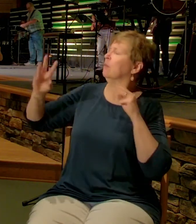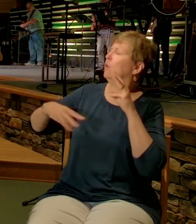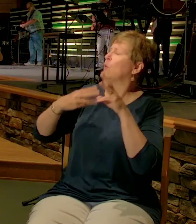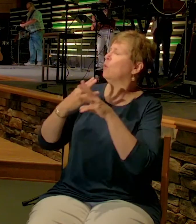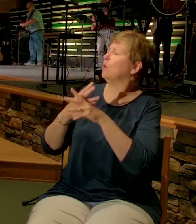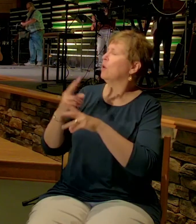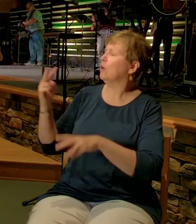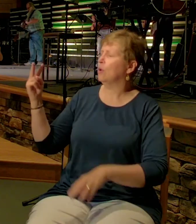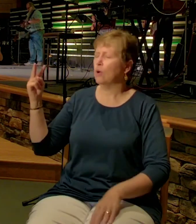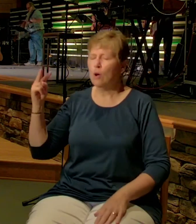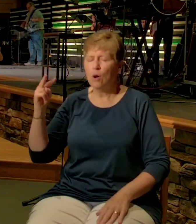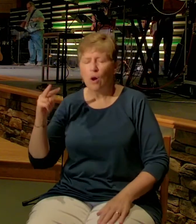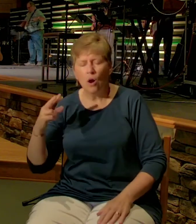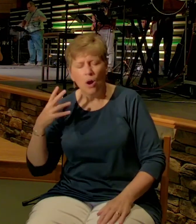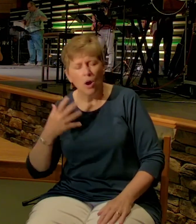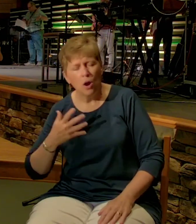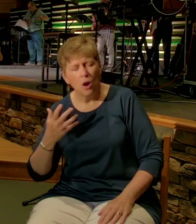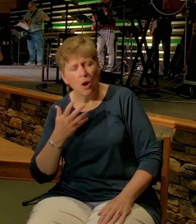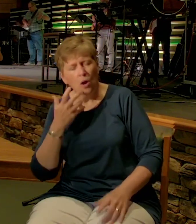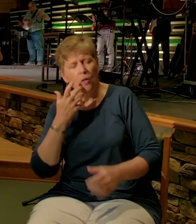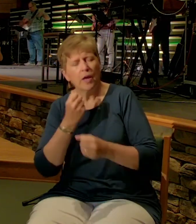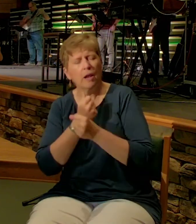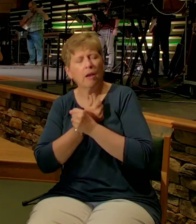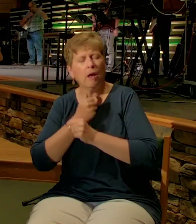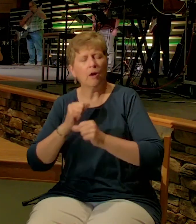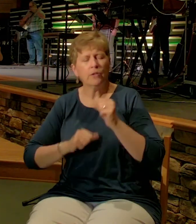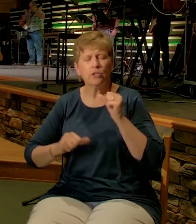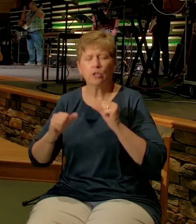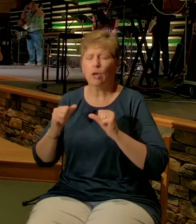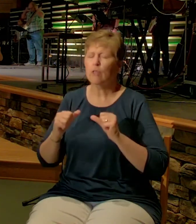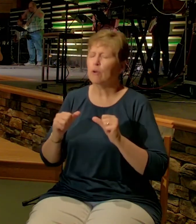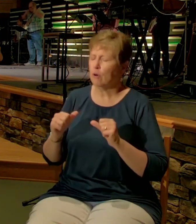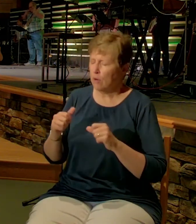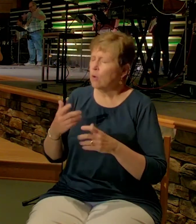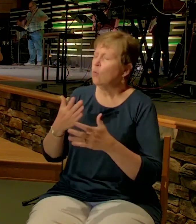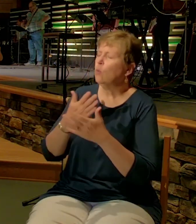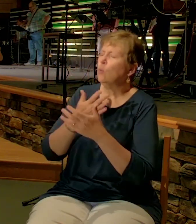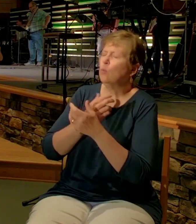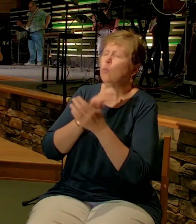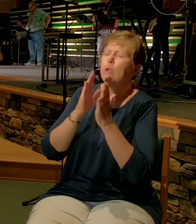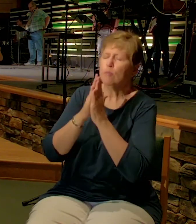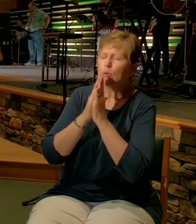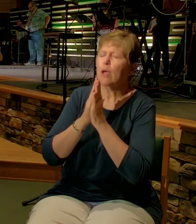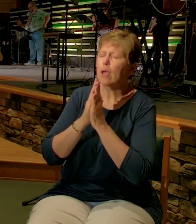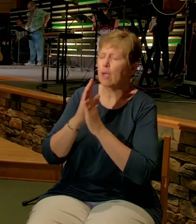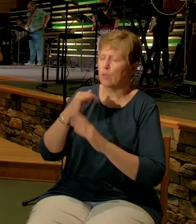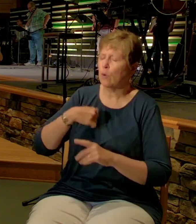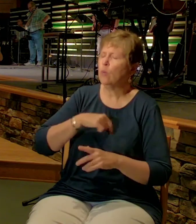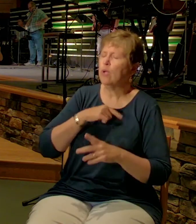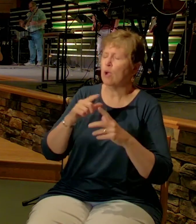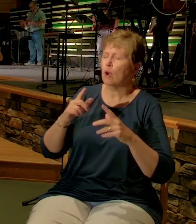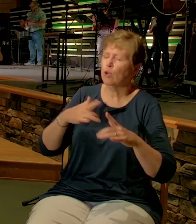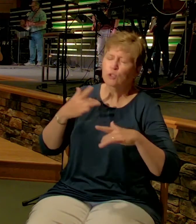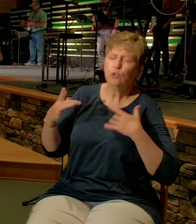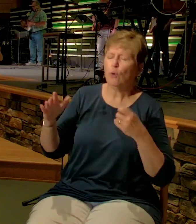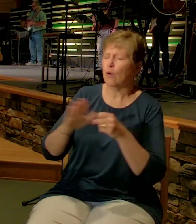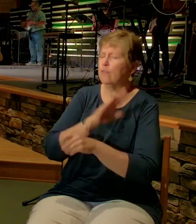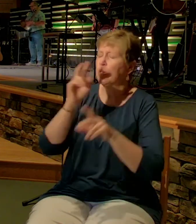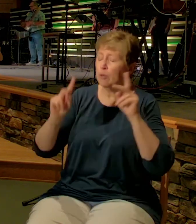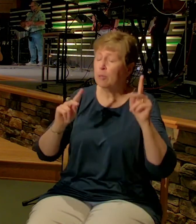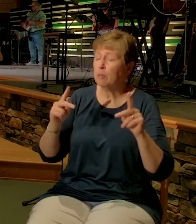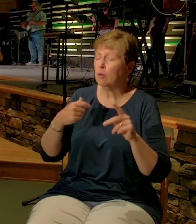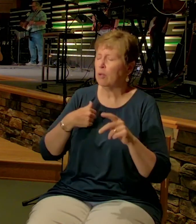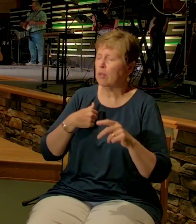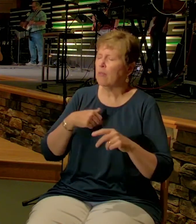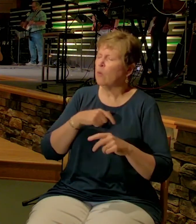one another. Lord, we pray that we would be a joy-filled people, that we would seek, Lord,